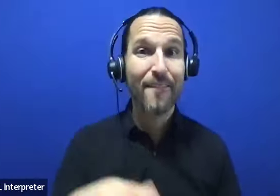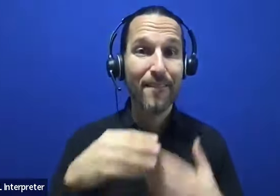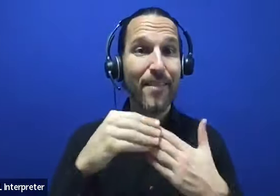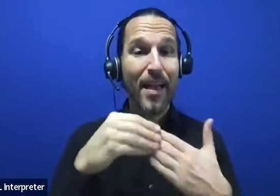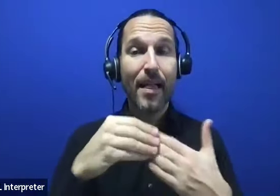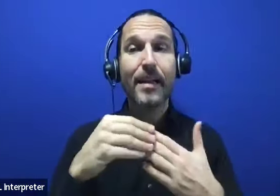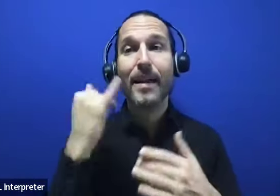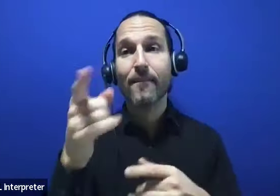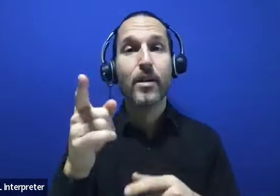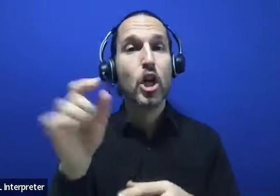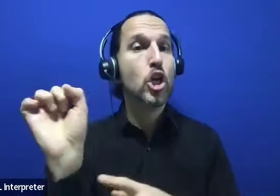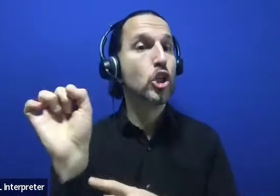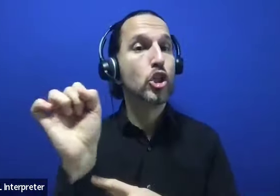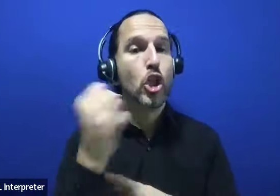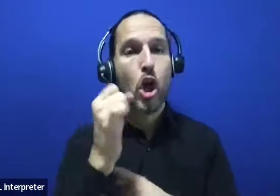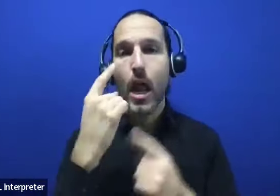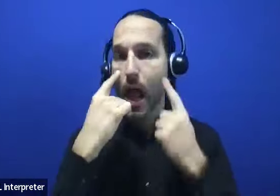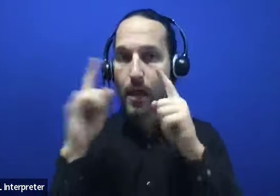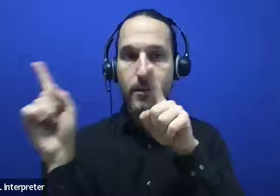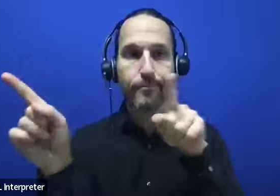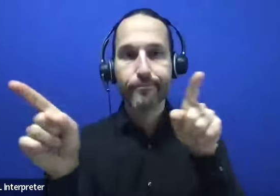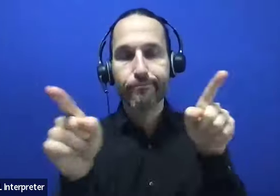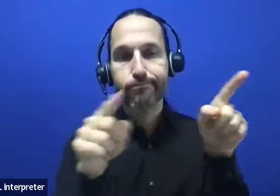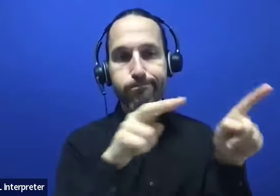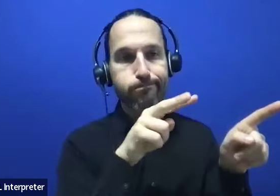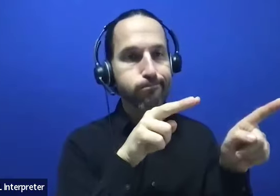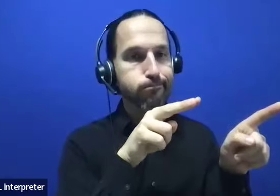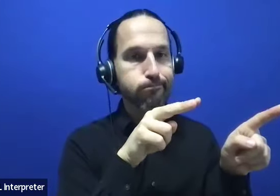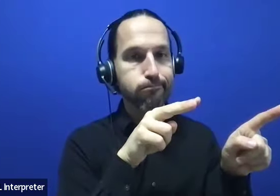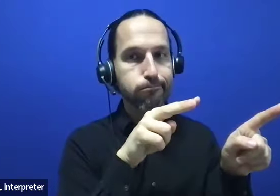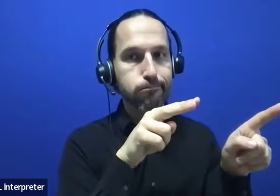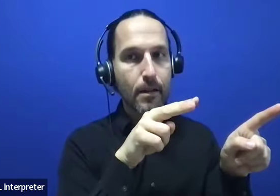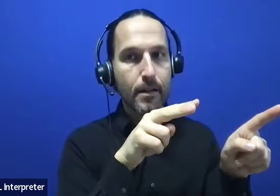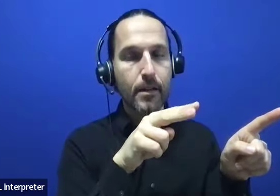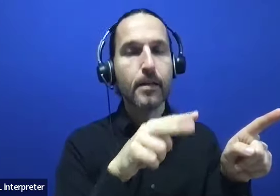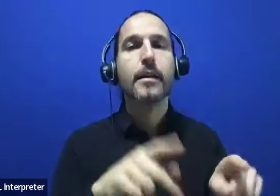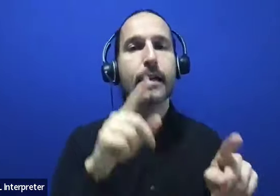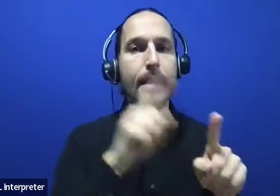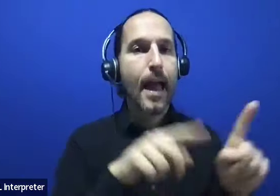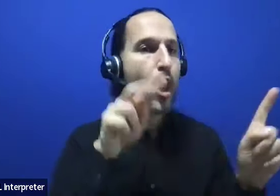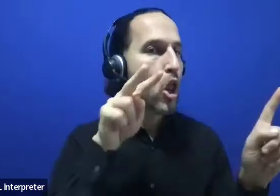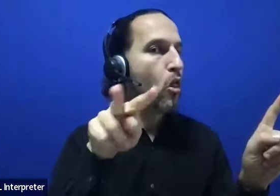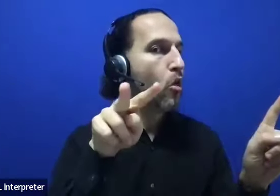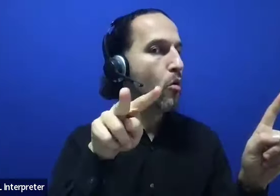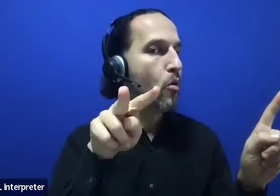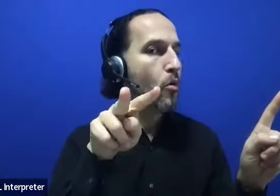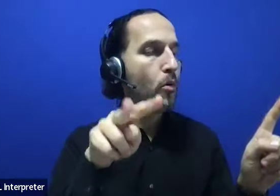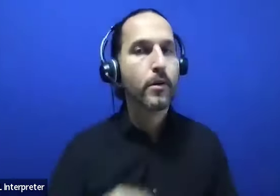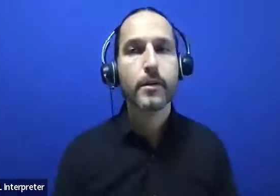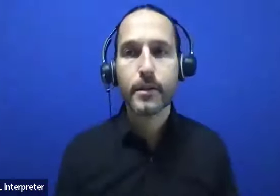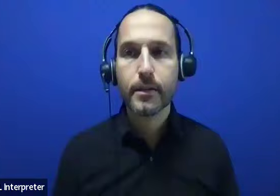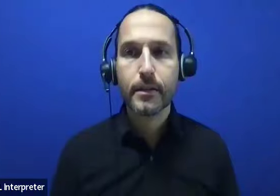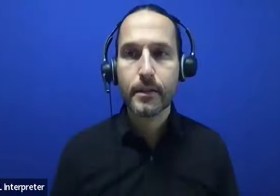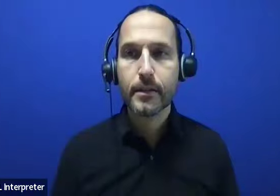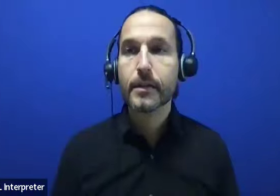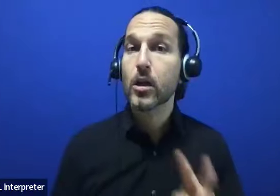turn your head, your eyes go with you. All right, so you're no longer looking at the screen.